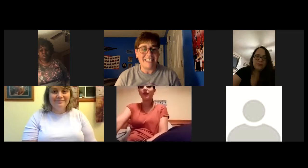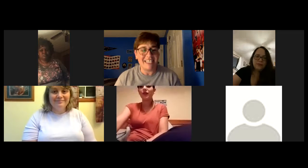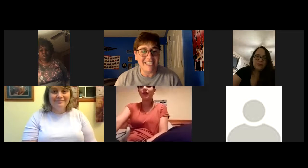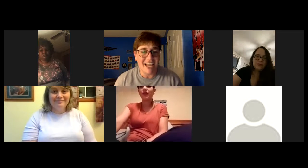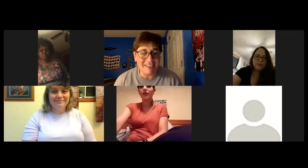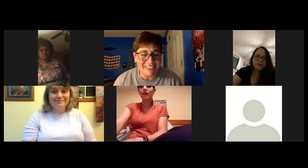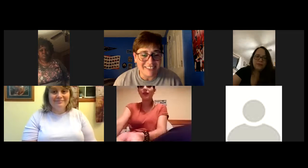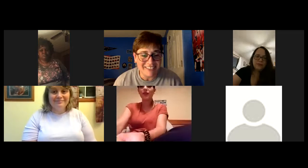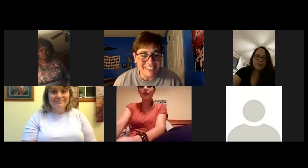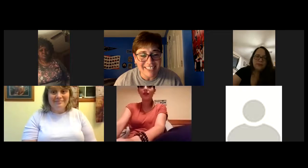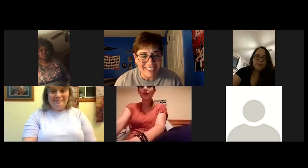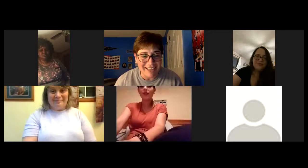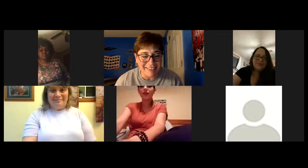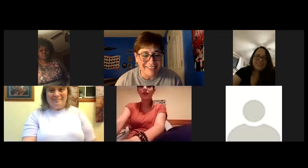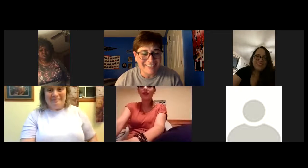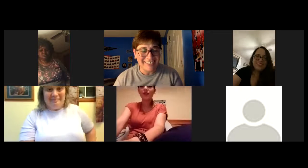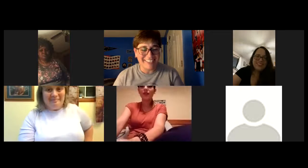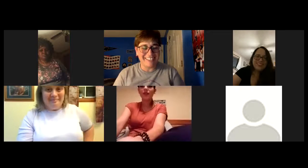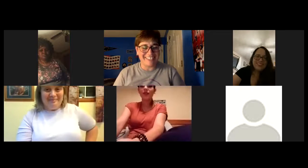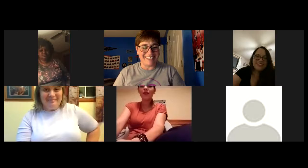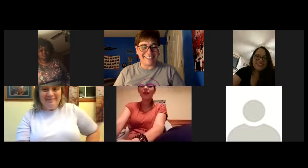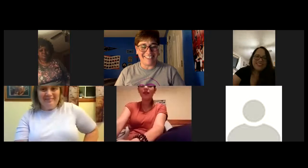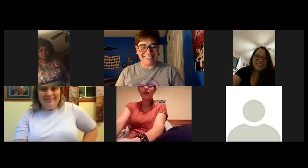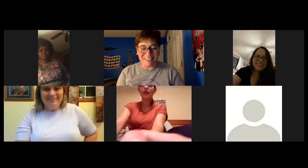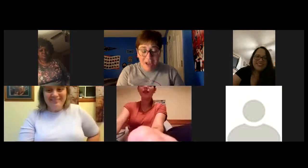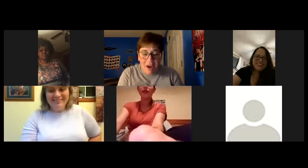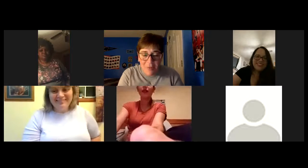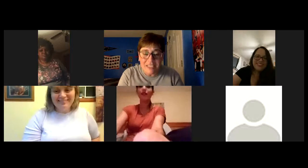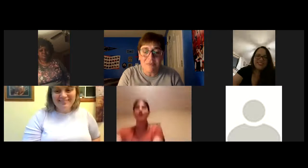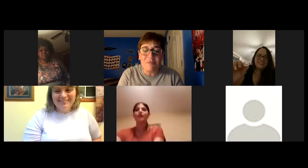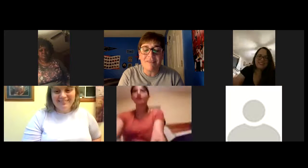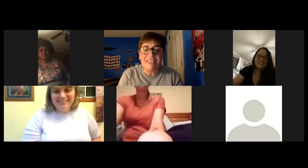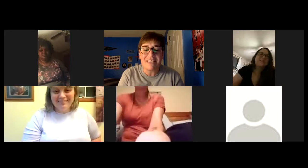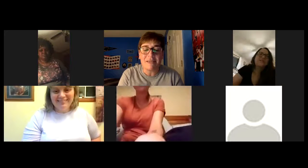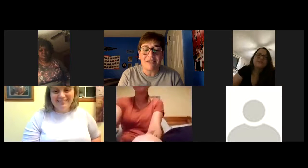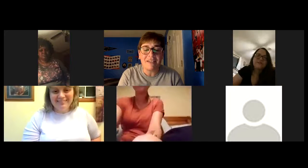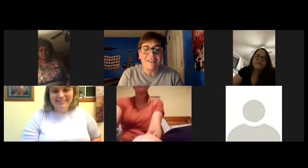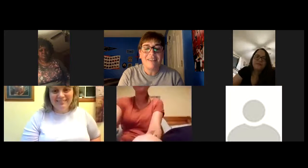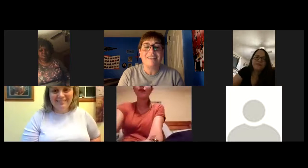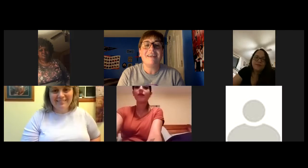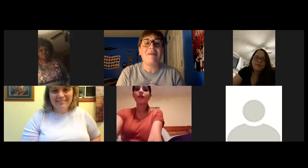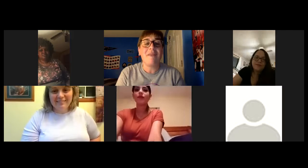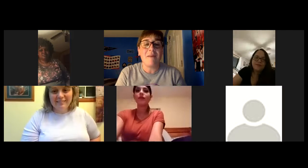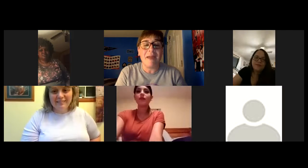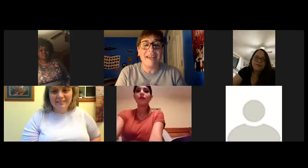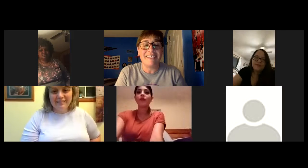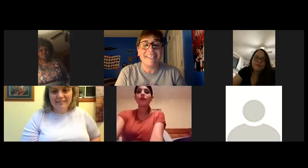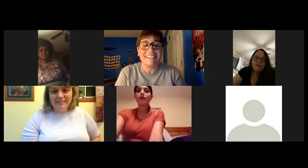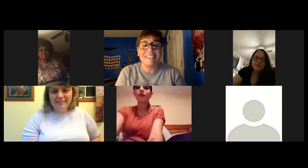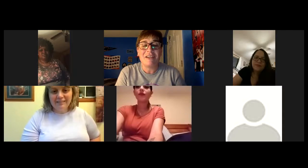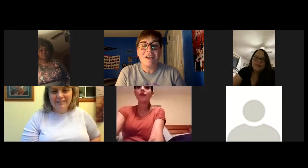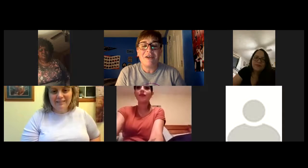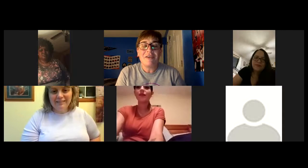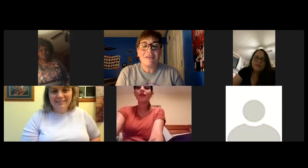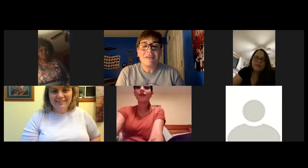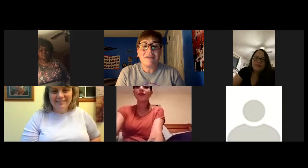It's dead silence. Dead silence. Oh, wait, someone may have said something. I'm not paying